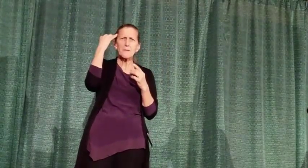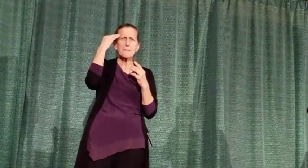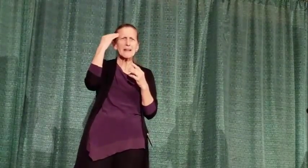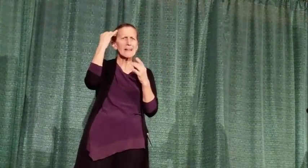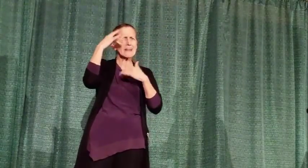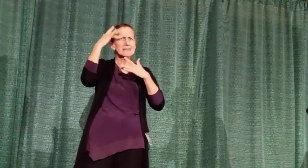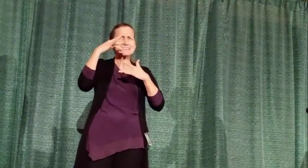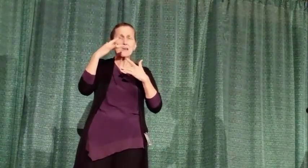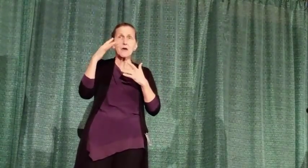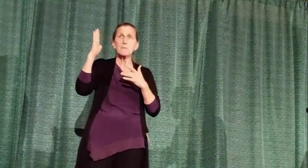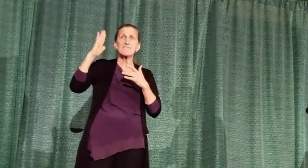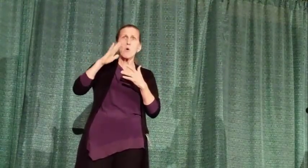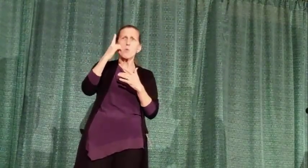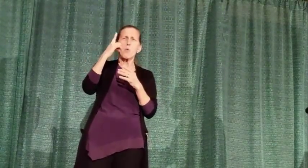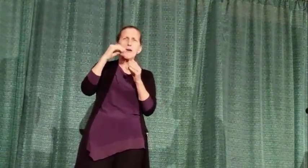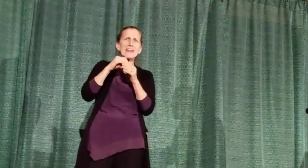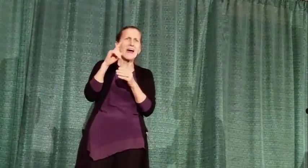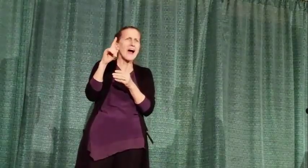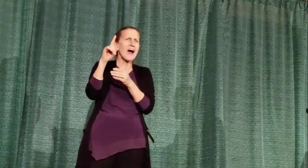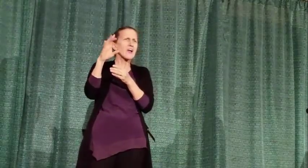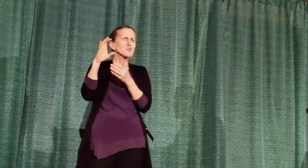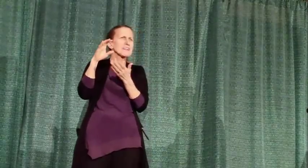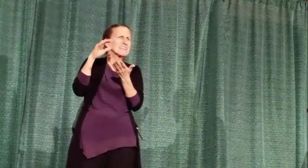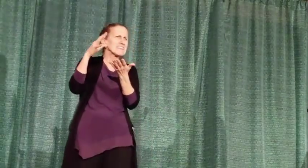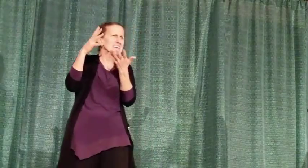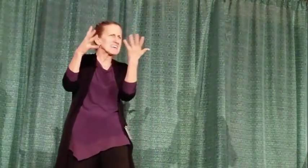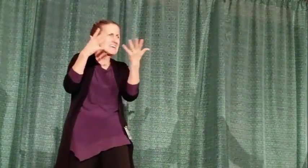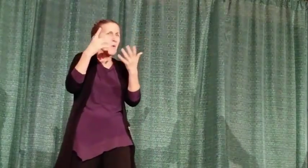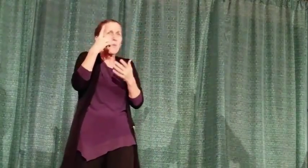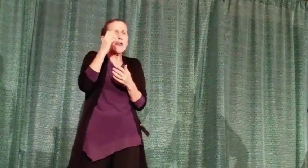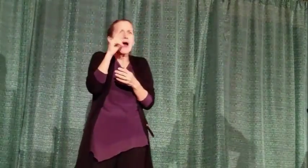Americans. Now it's 1 in 5. We're